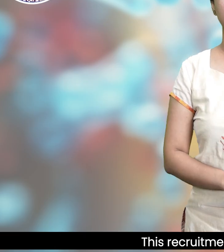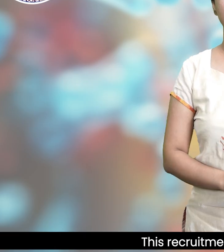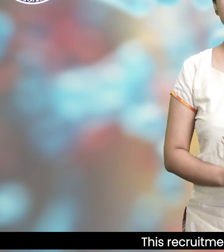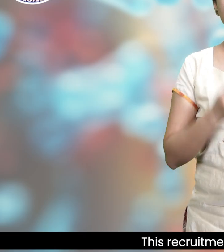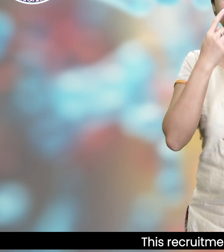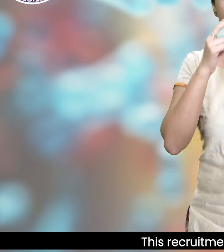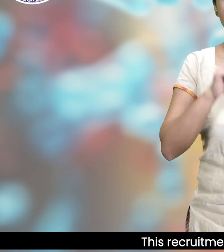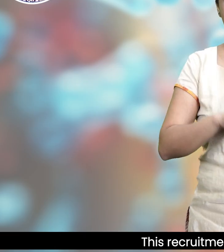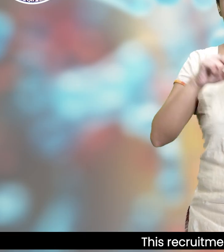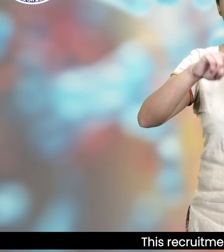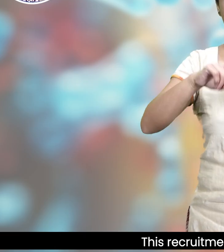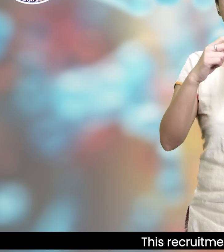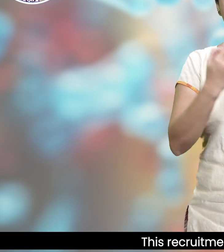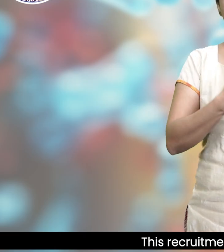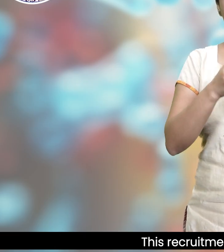inflammation.